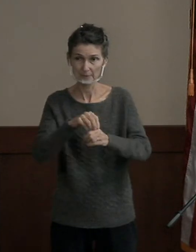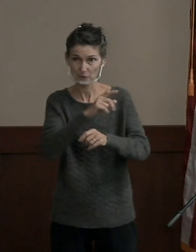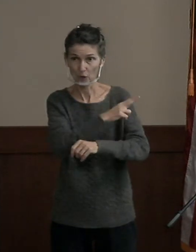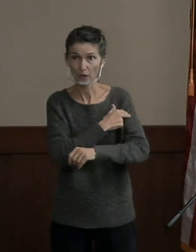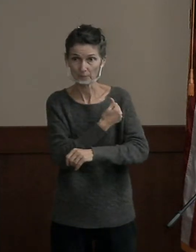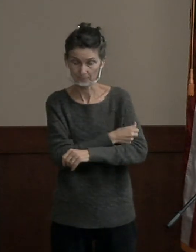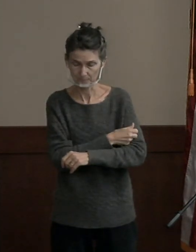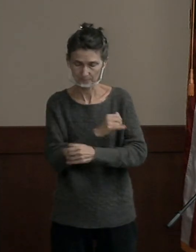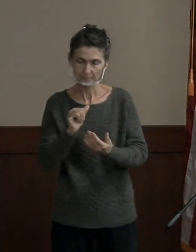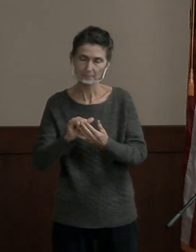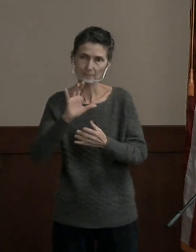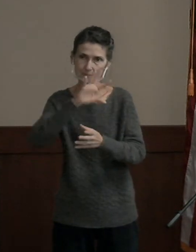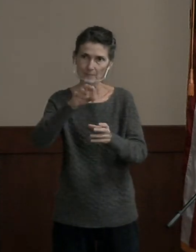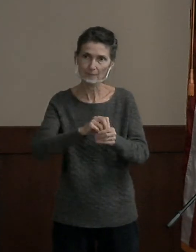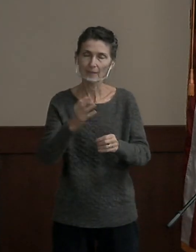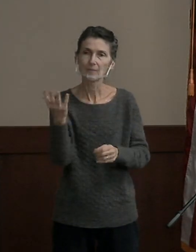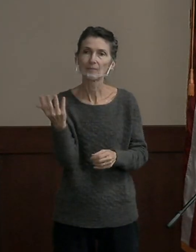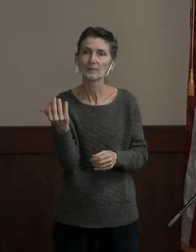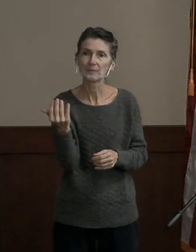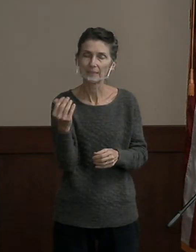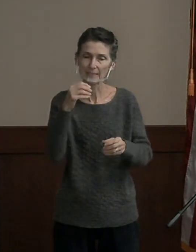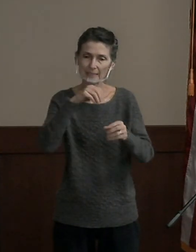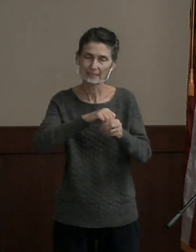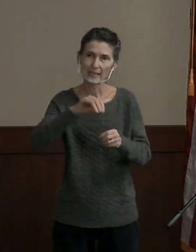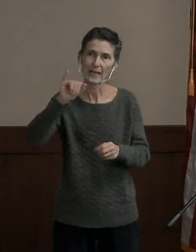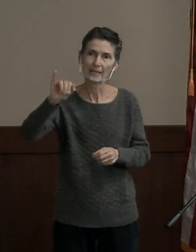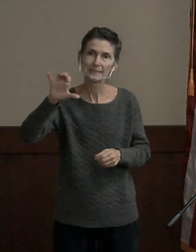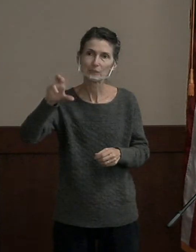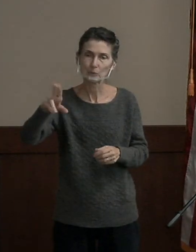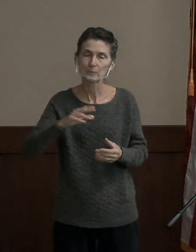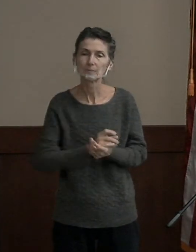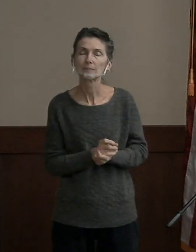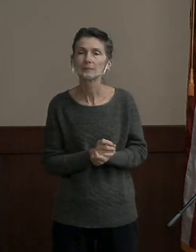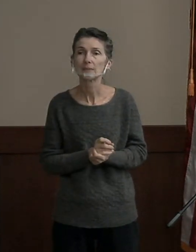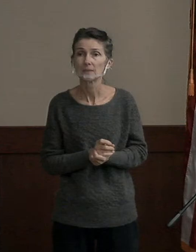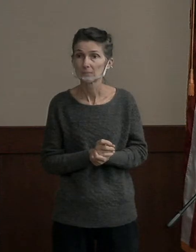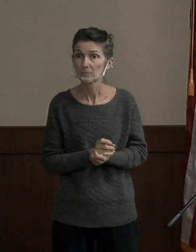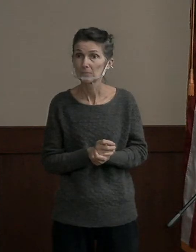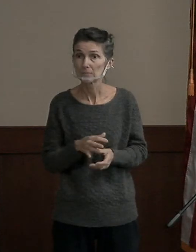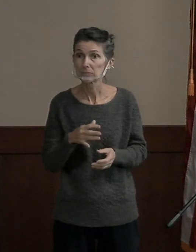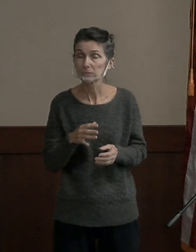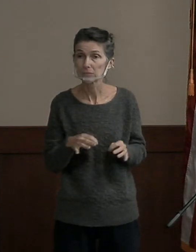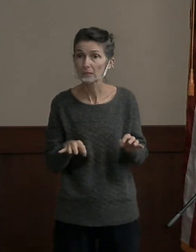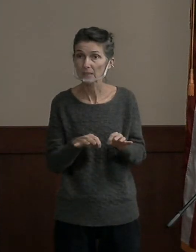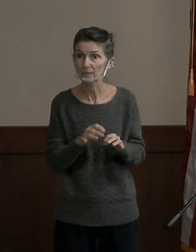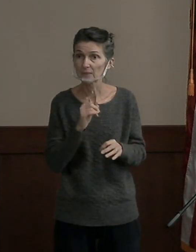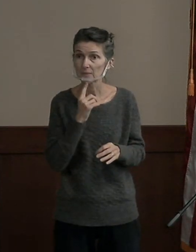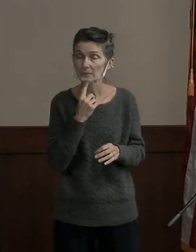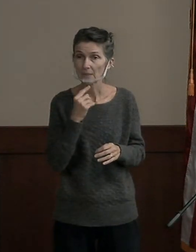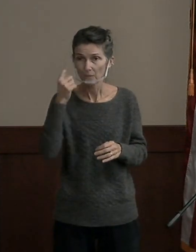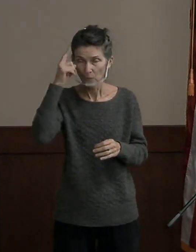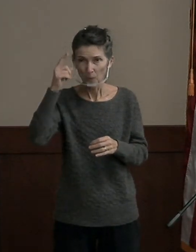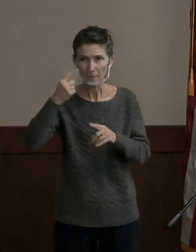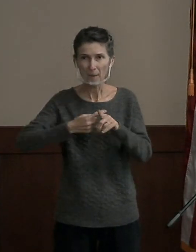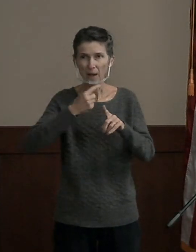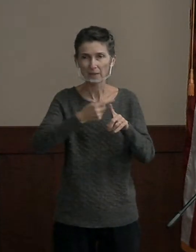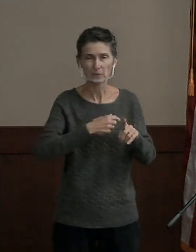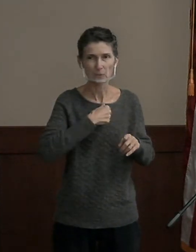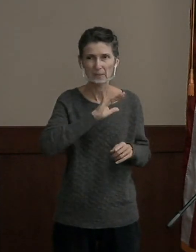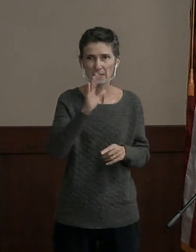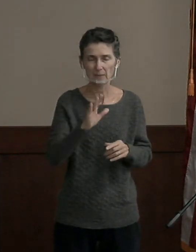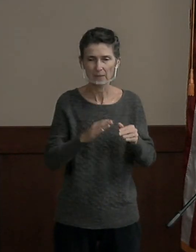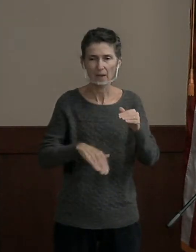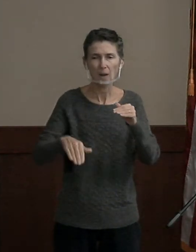hospital. That includes 15 in the ICU. That is significant, knowing that for months, we never got